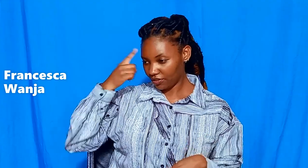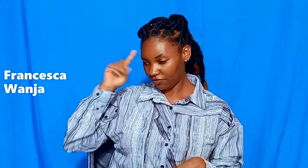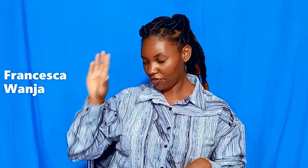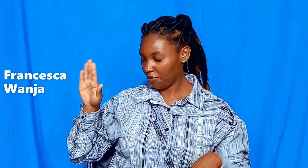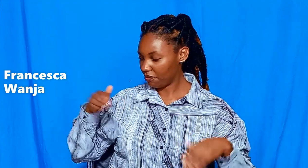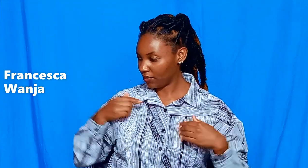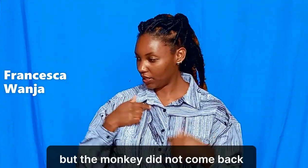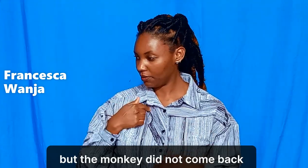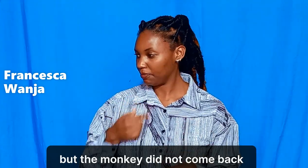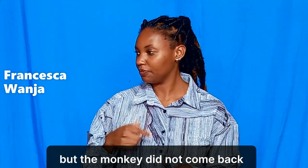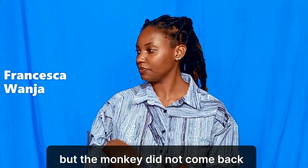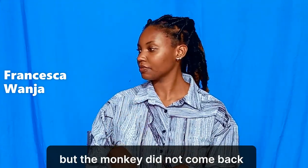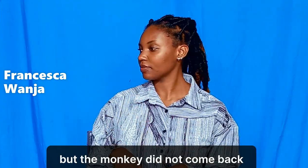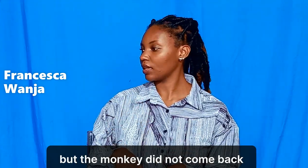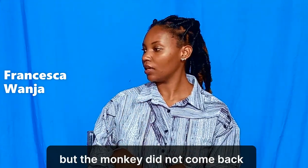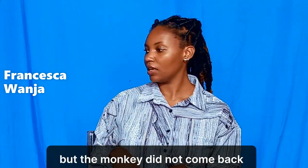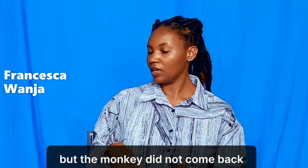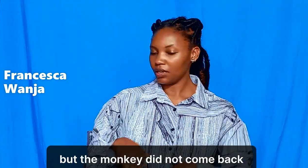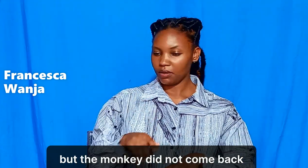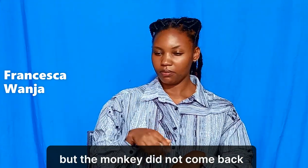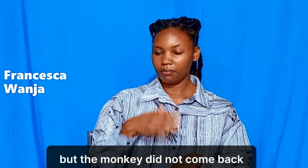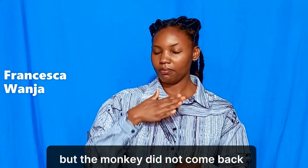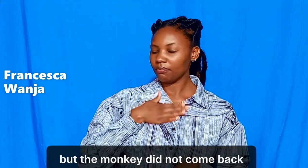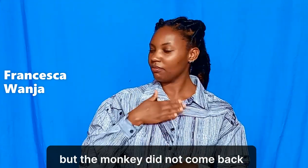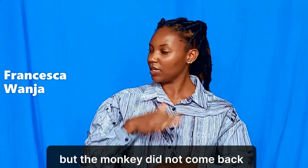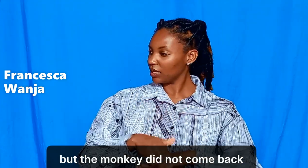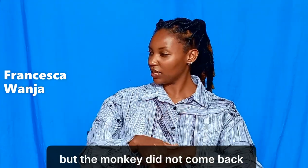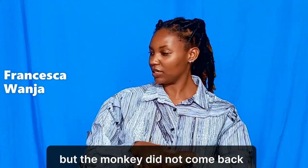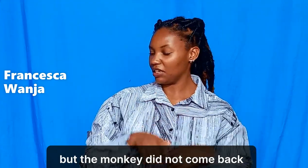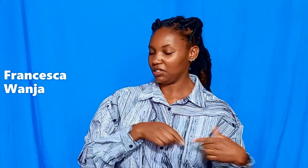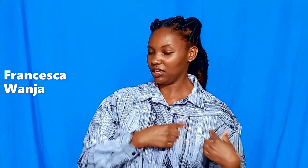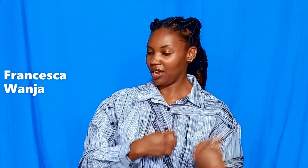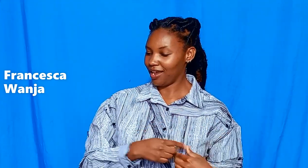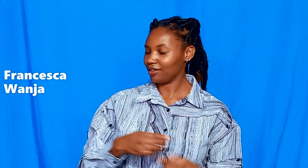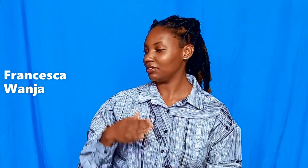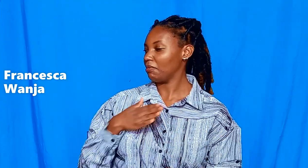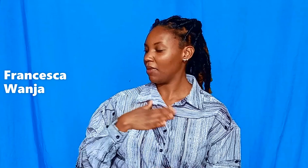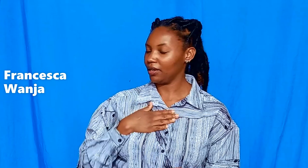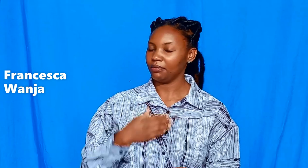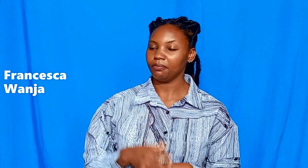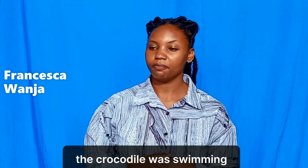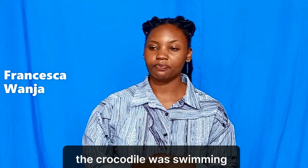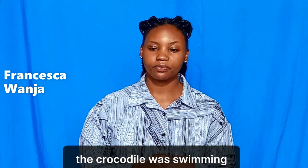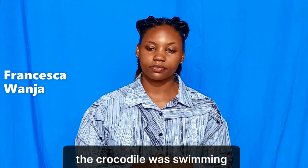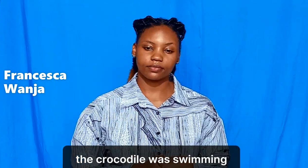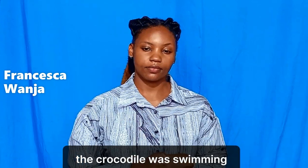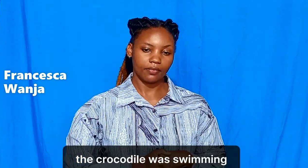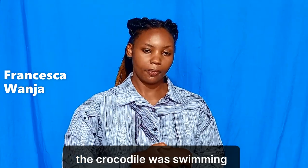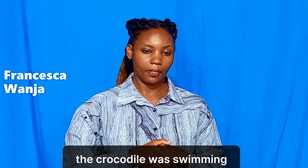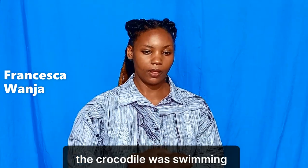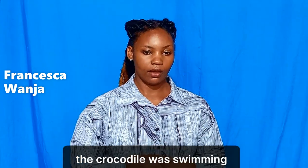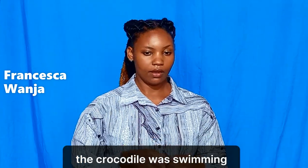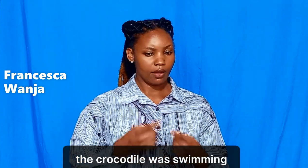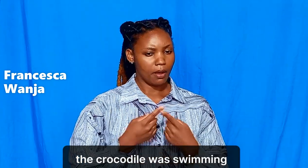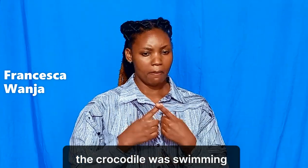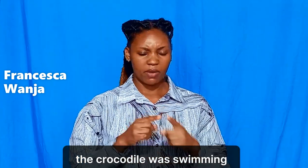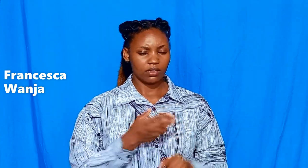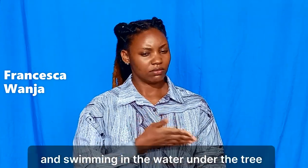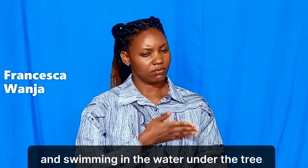Wait But the monkey did not come back. The crocodile was swimming and